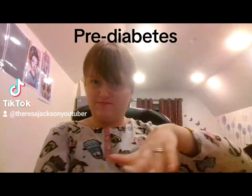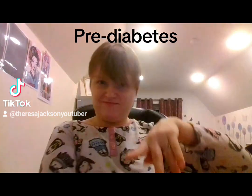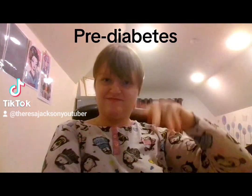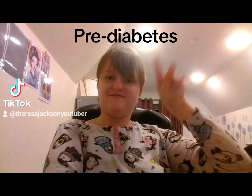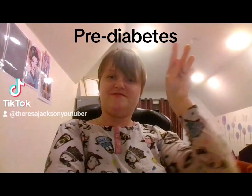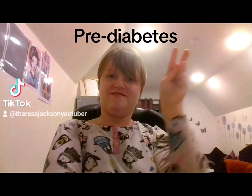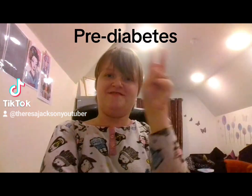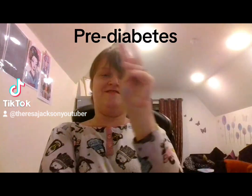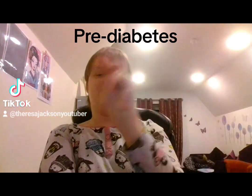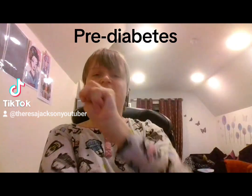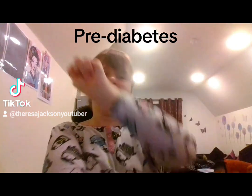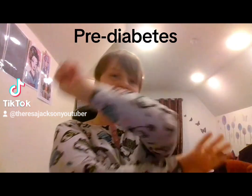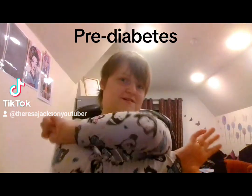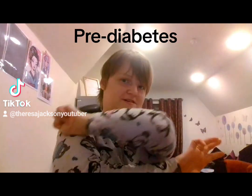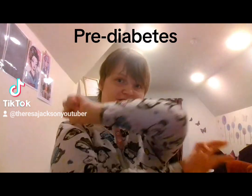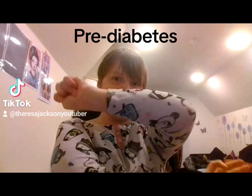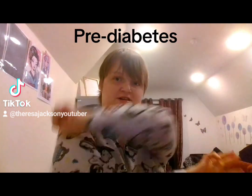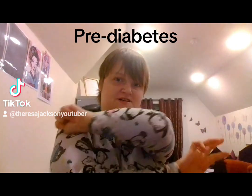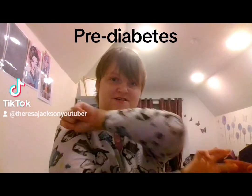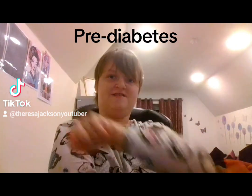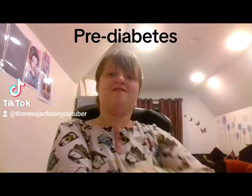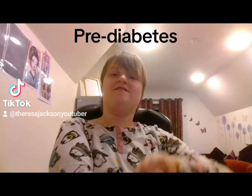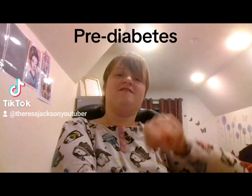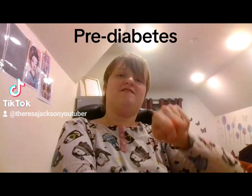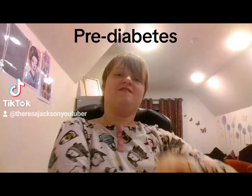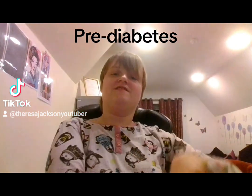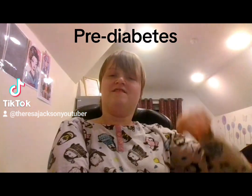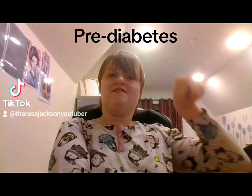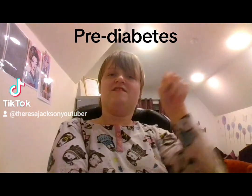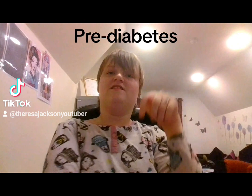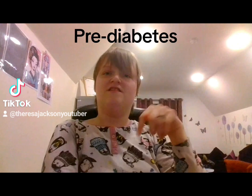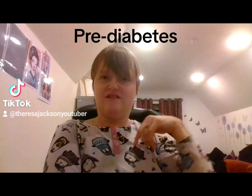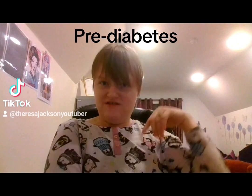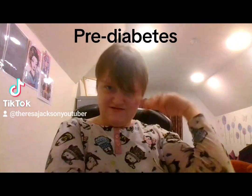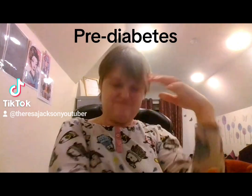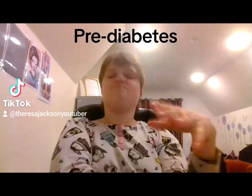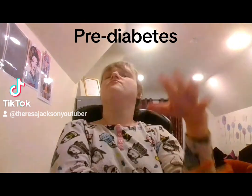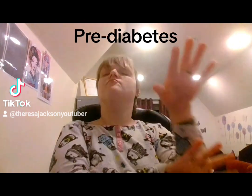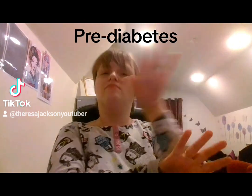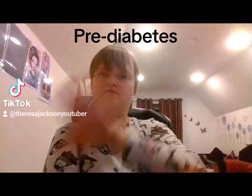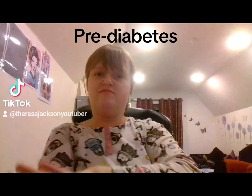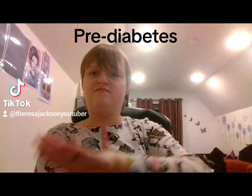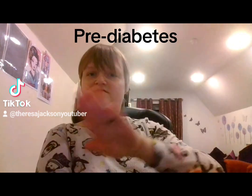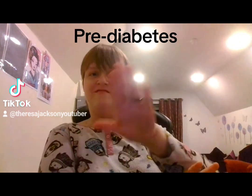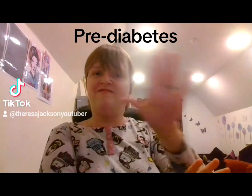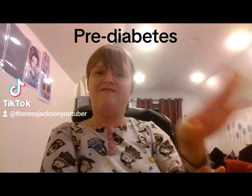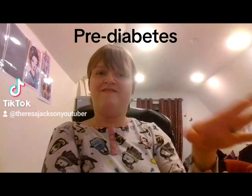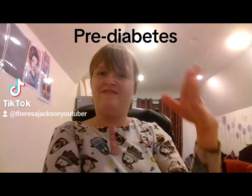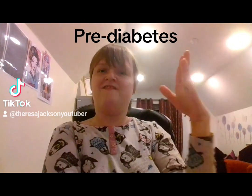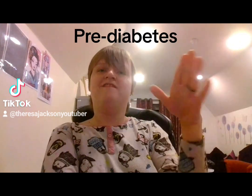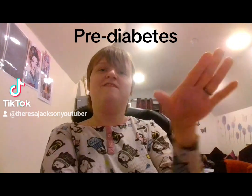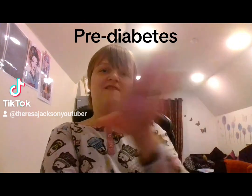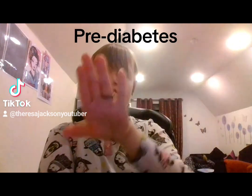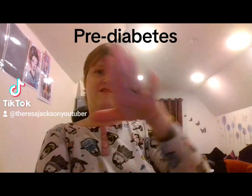2 diabetes. You are unlikely to be experiencing any symptoms